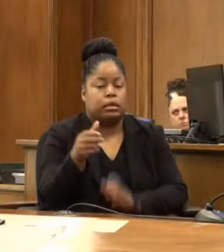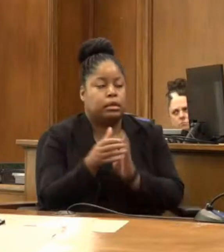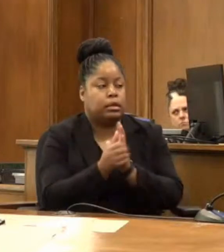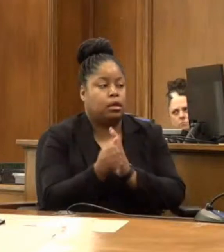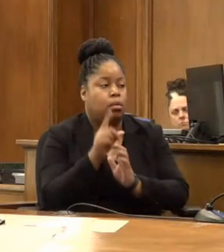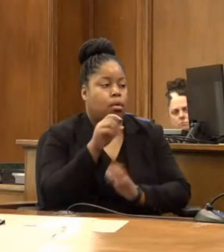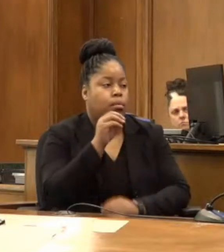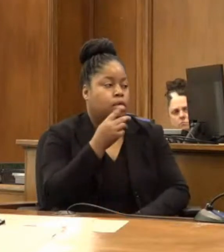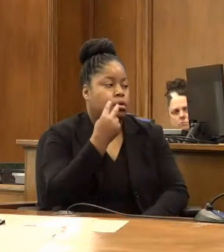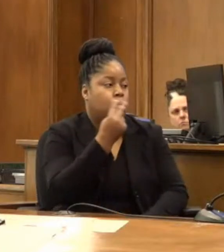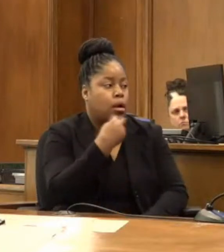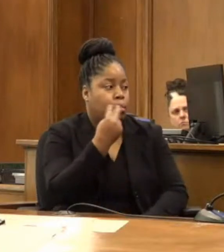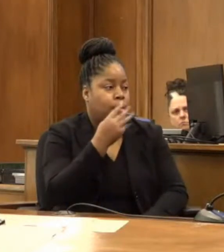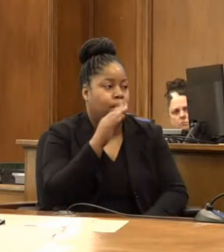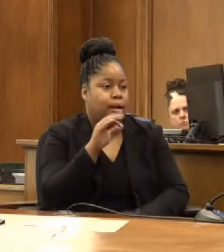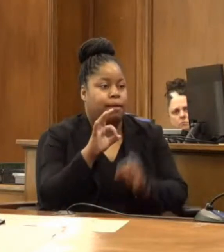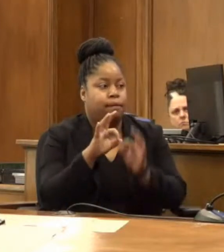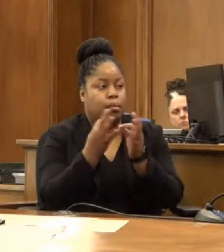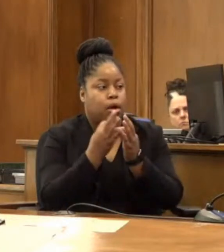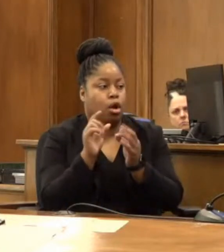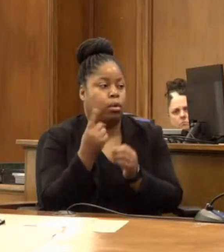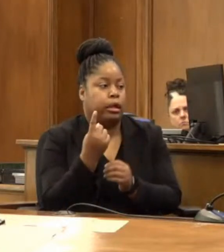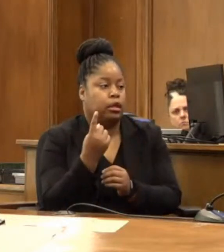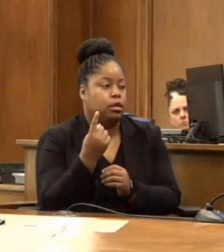I don't understand 100%.